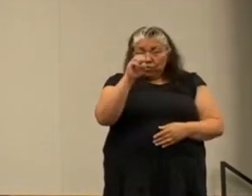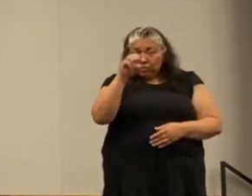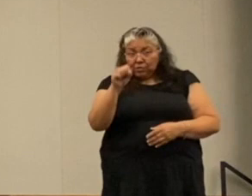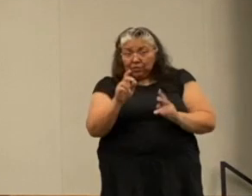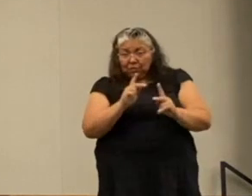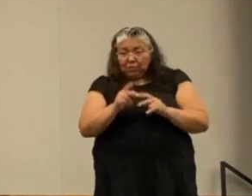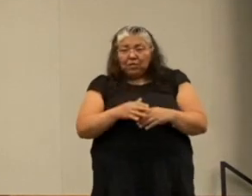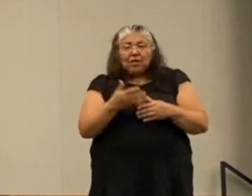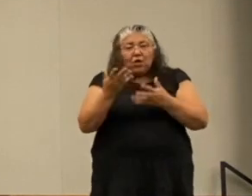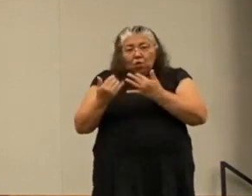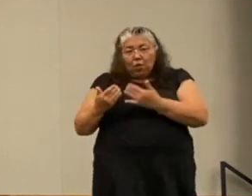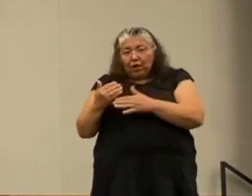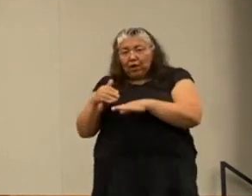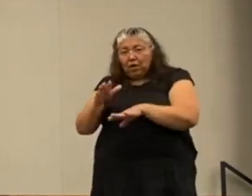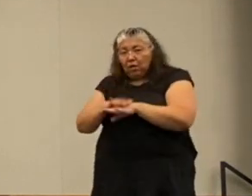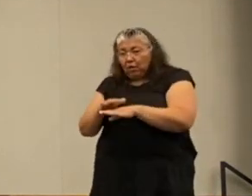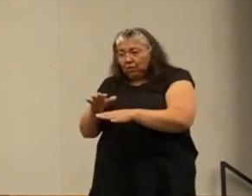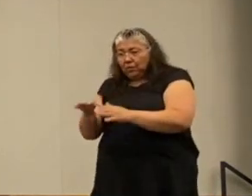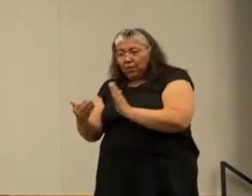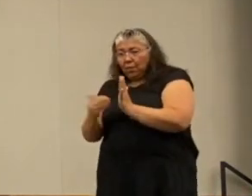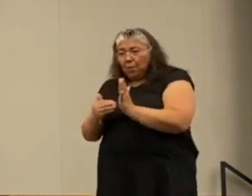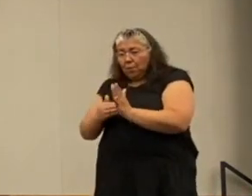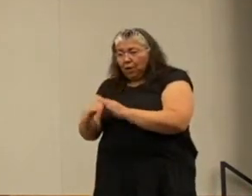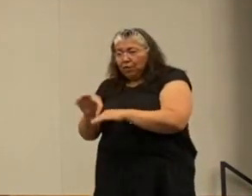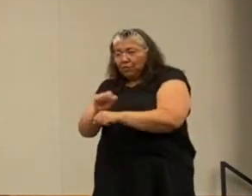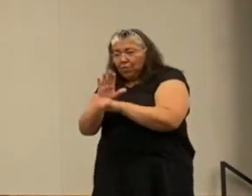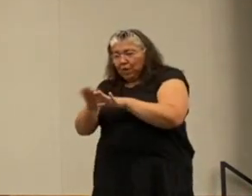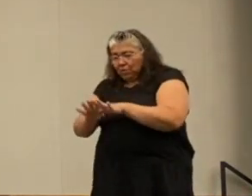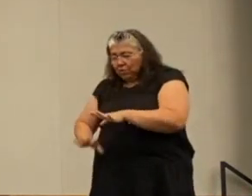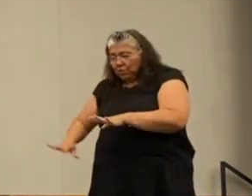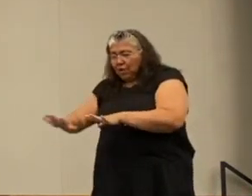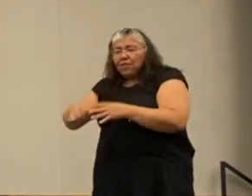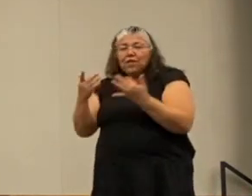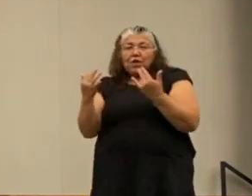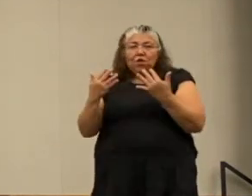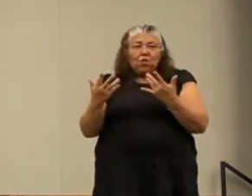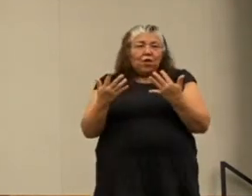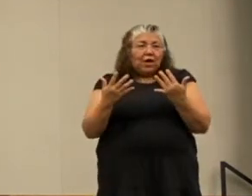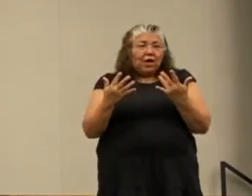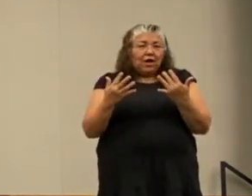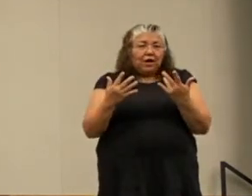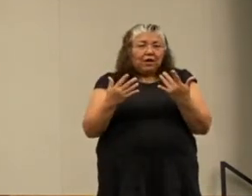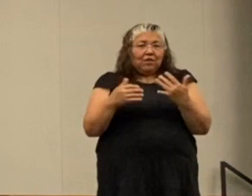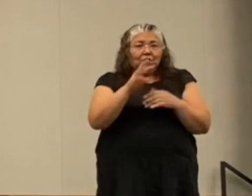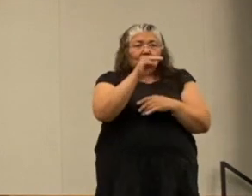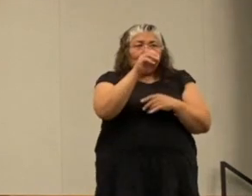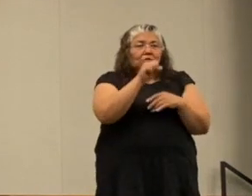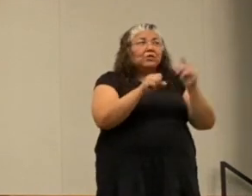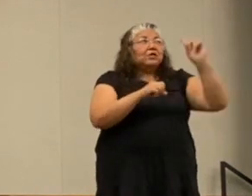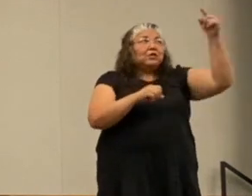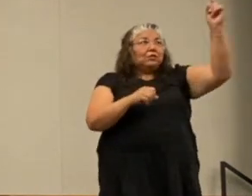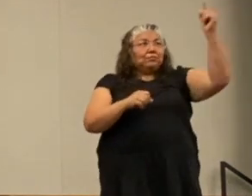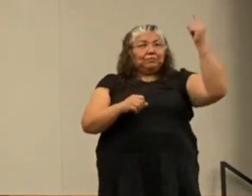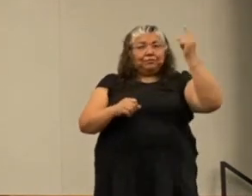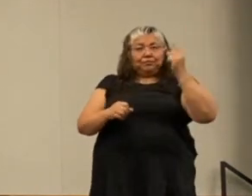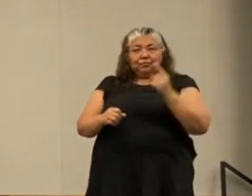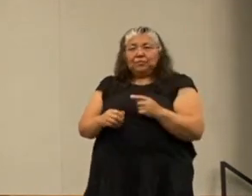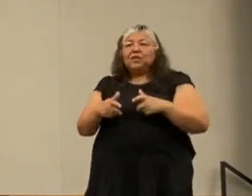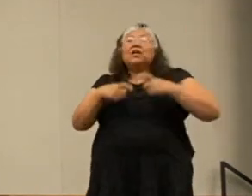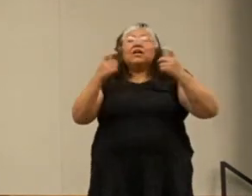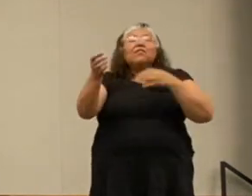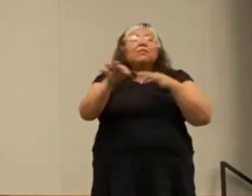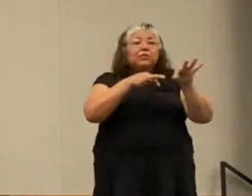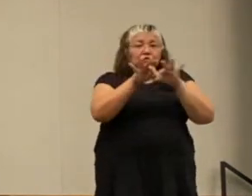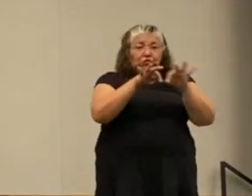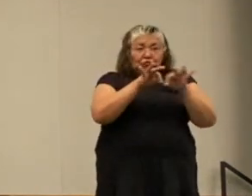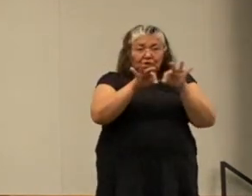people are waiting at the bottom of the mountain. They see all of this, and they're waiting. They're waiting for Moses to come down to give them